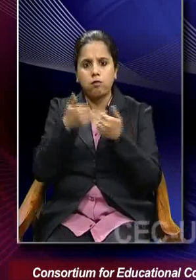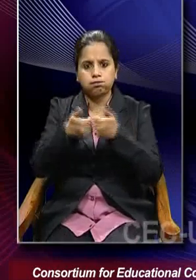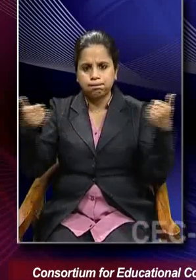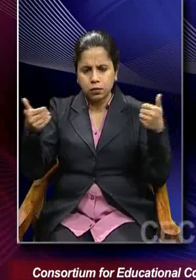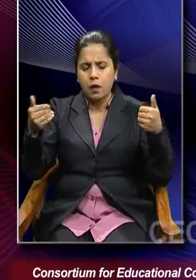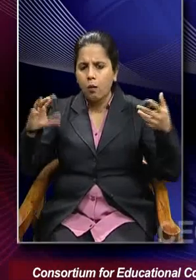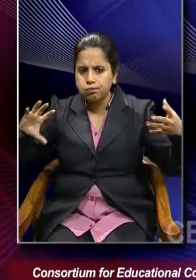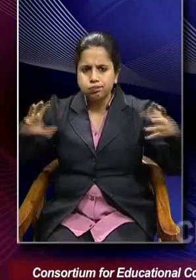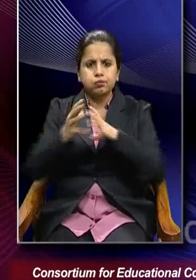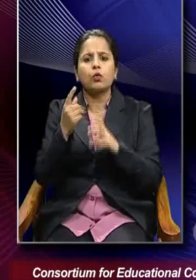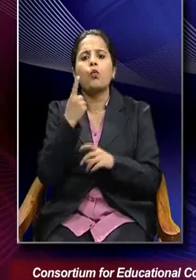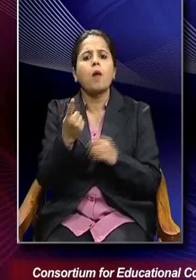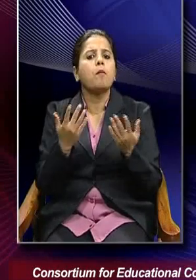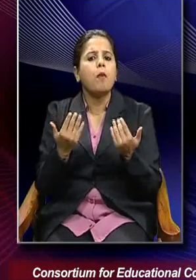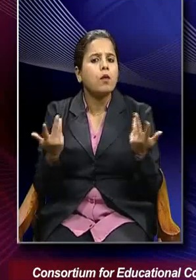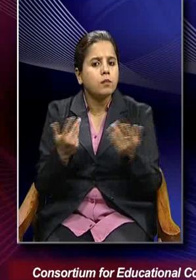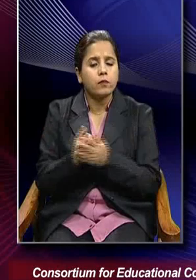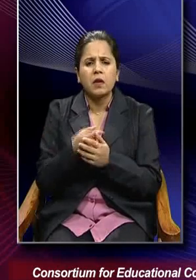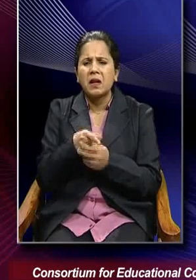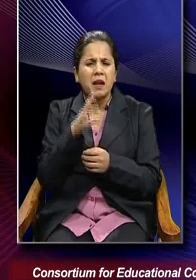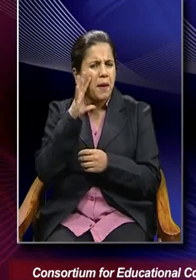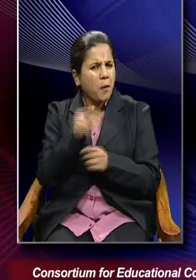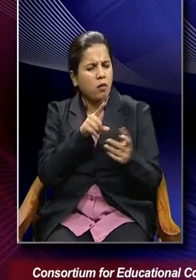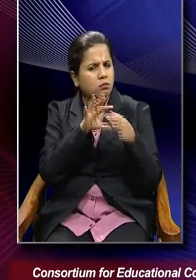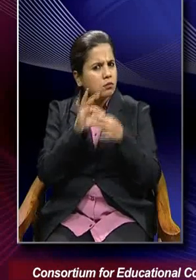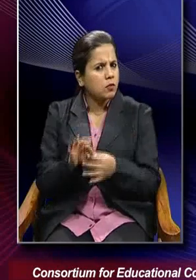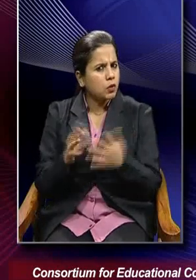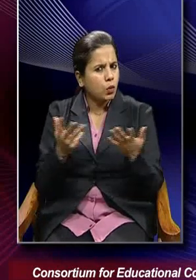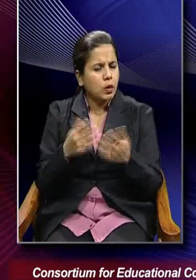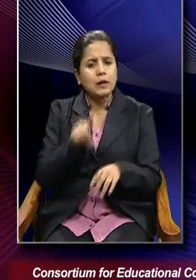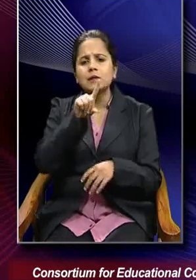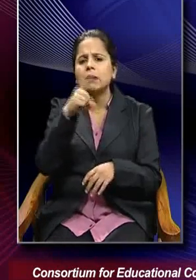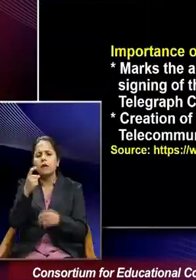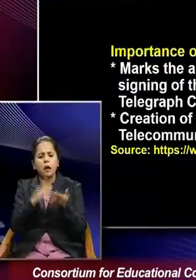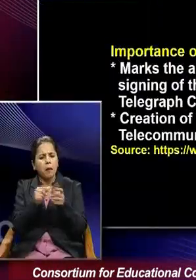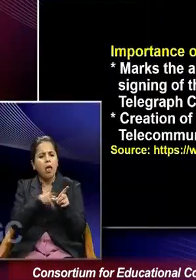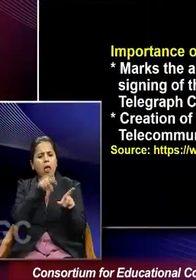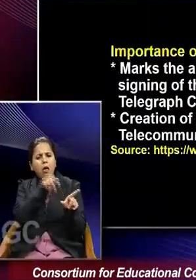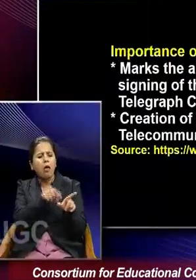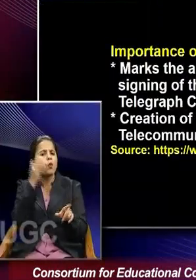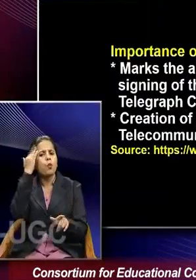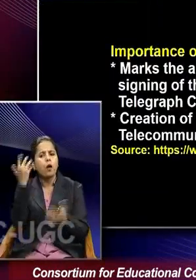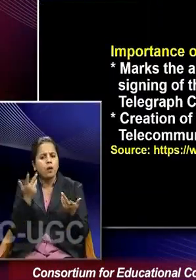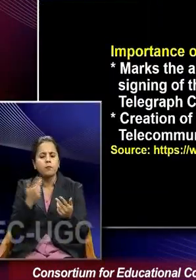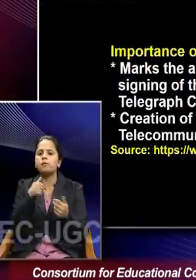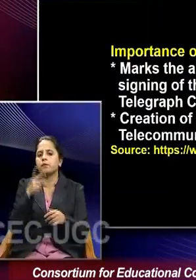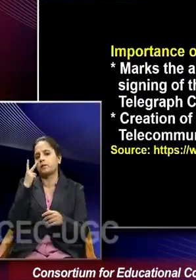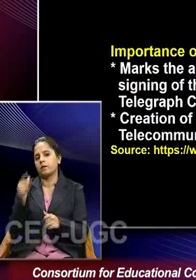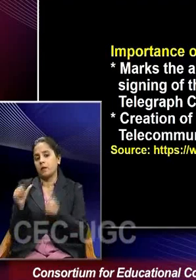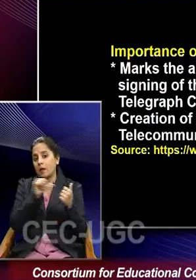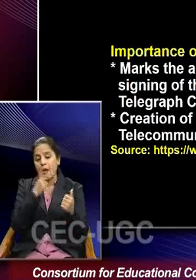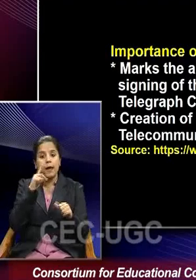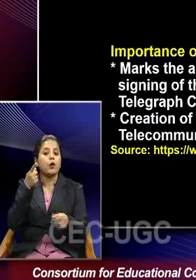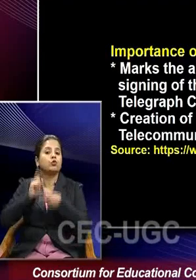Now, what is the significance with reference to 17th May? And for that, let's try to go towards the